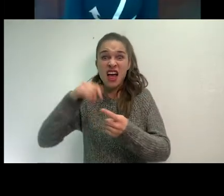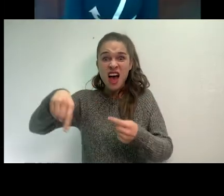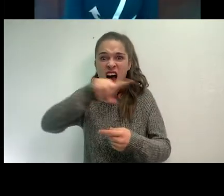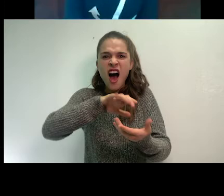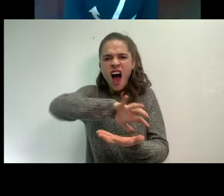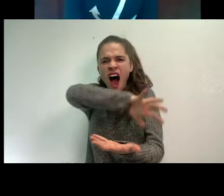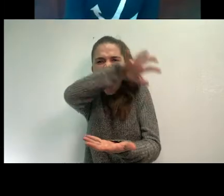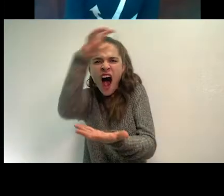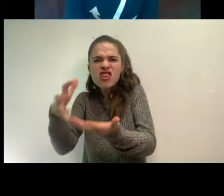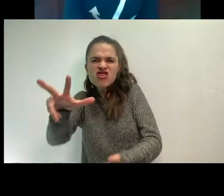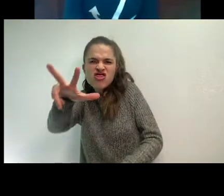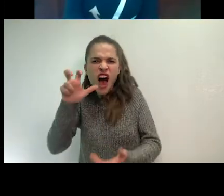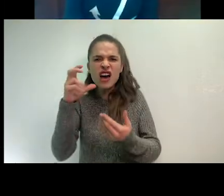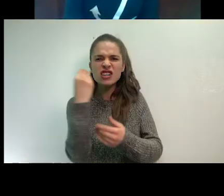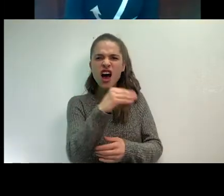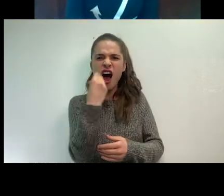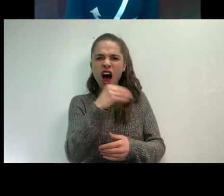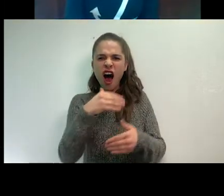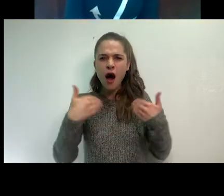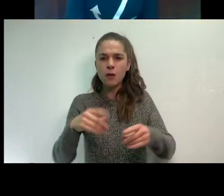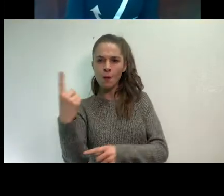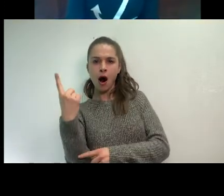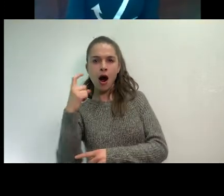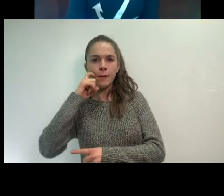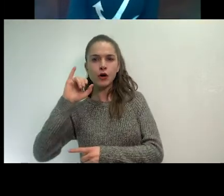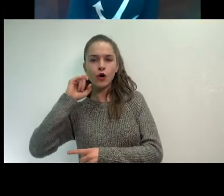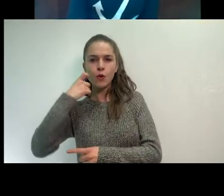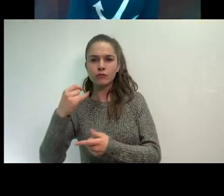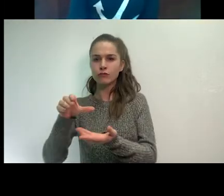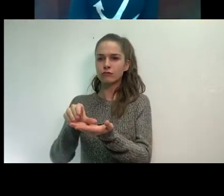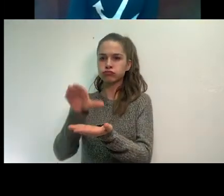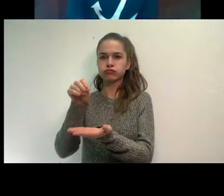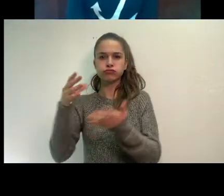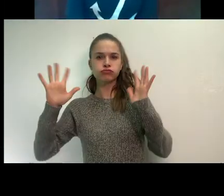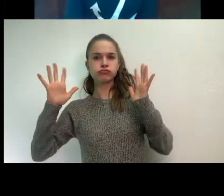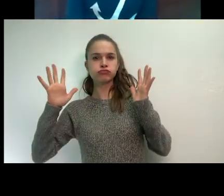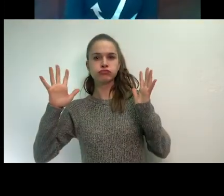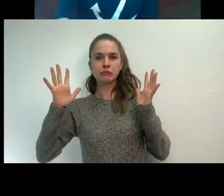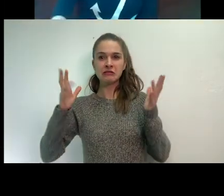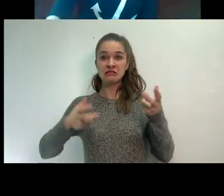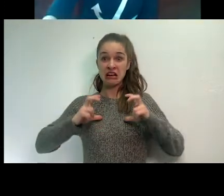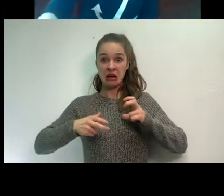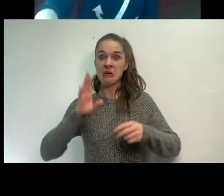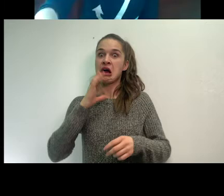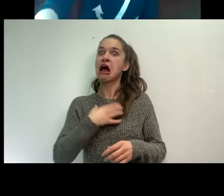juice. Well, I imagine T-Rexes have a very big appetite, so it's good to have so many